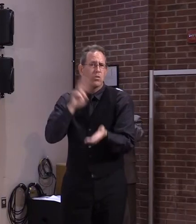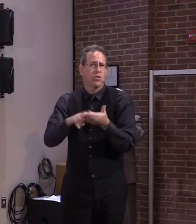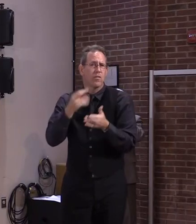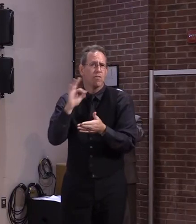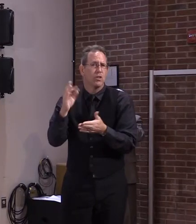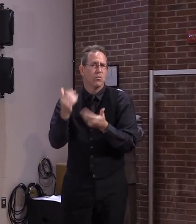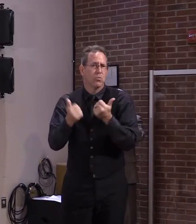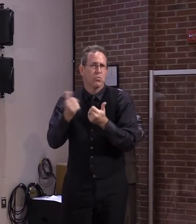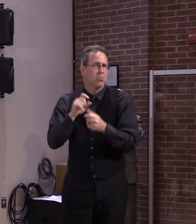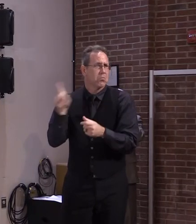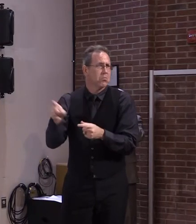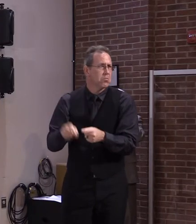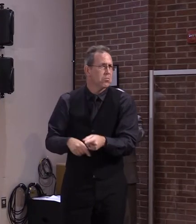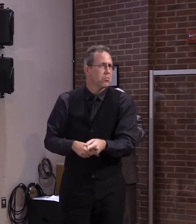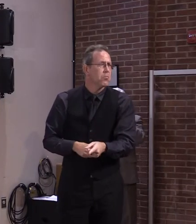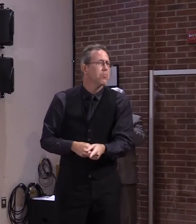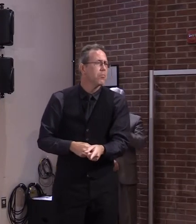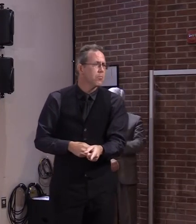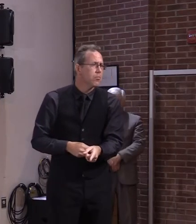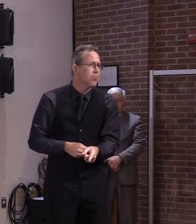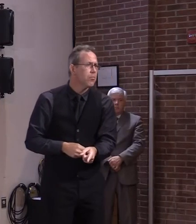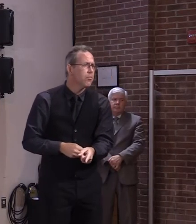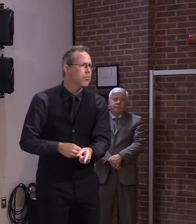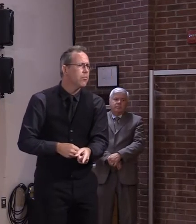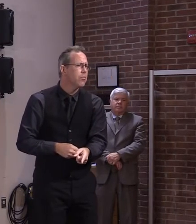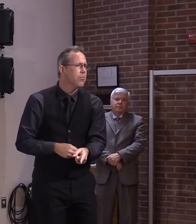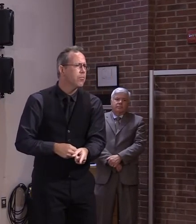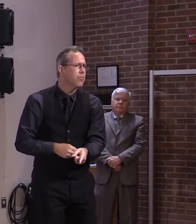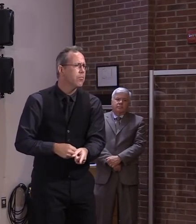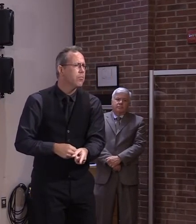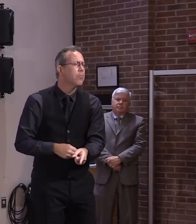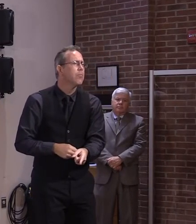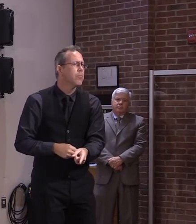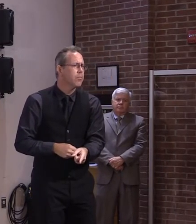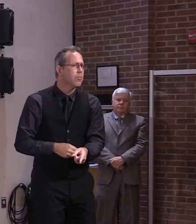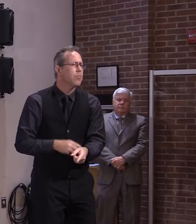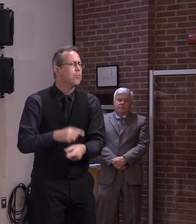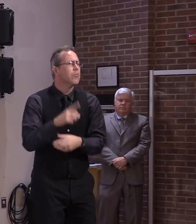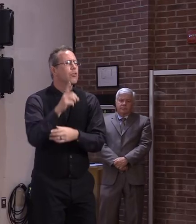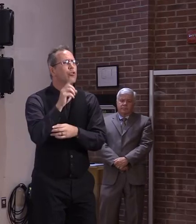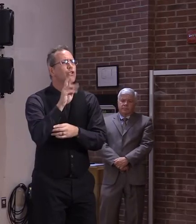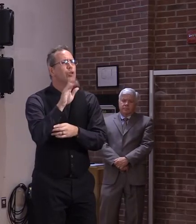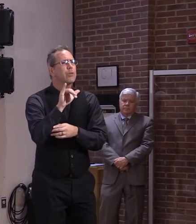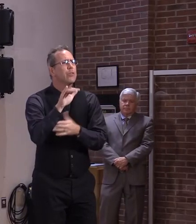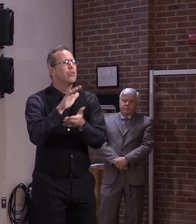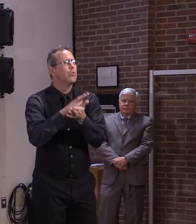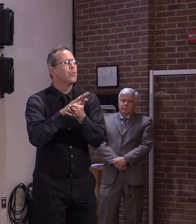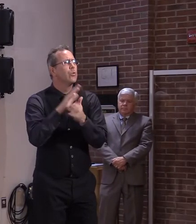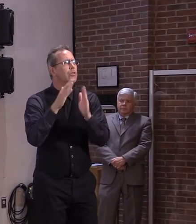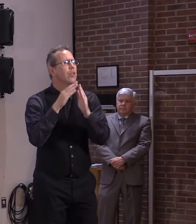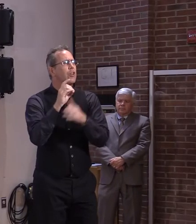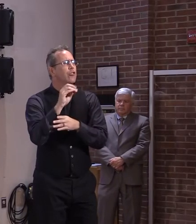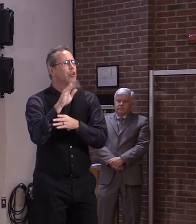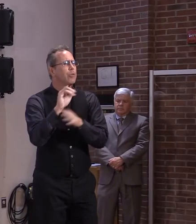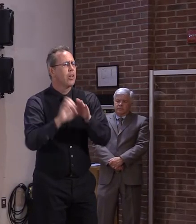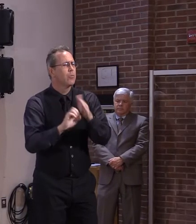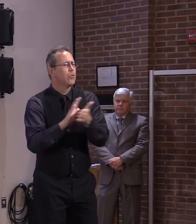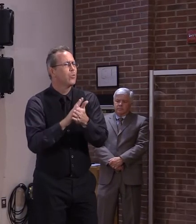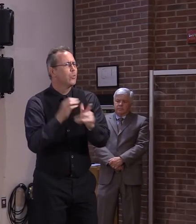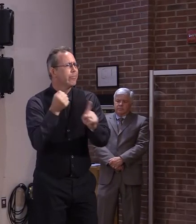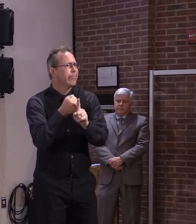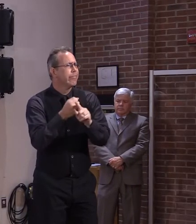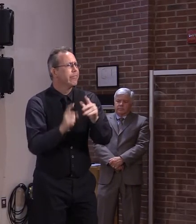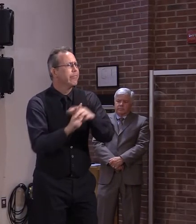and you would call it an outbreak at this point. I know that's a very specific term, but They've had 31 cases there now.